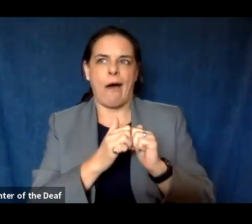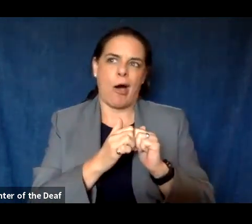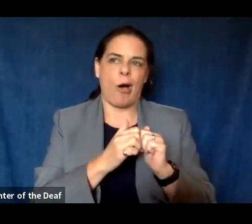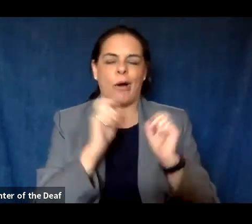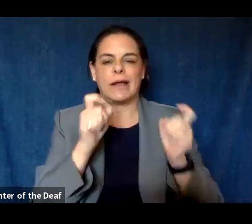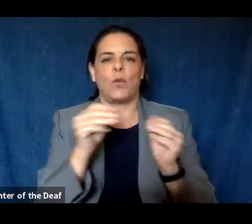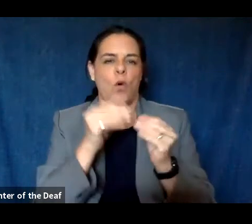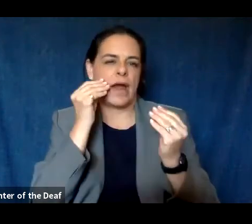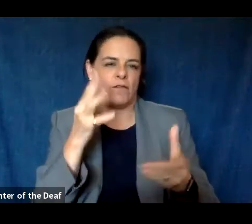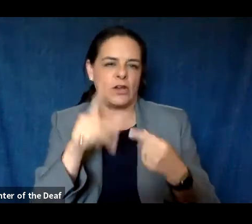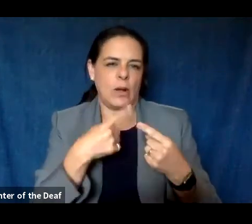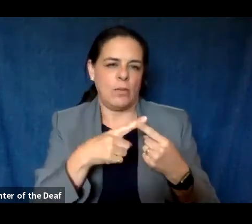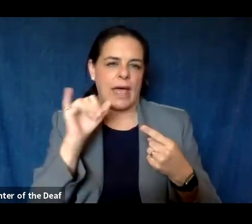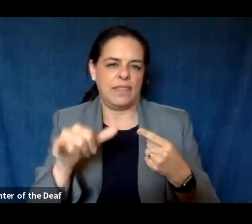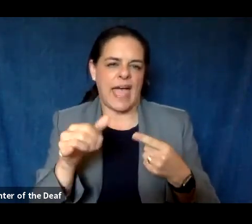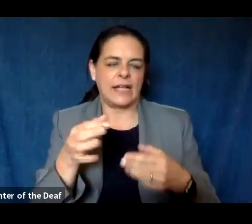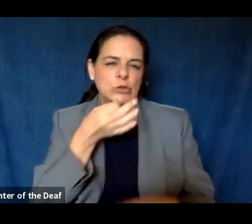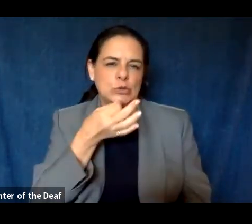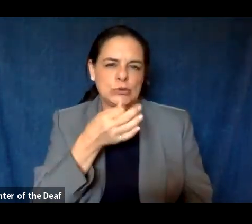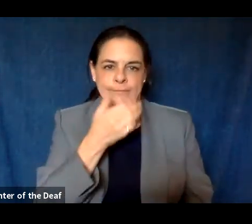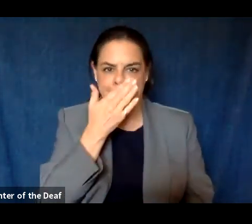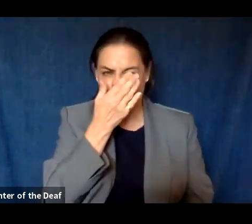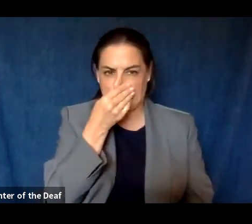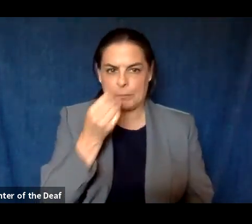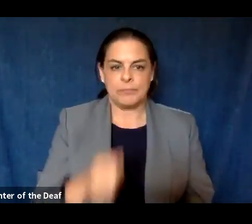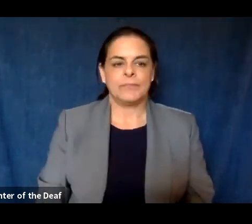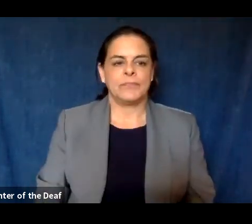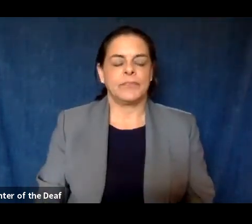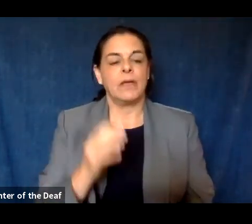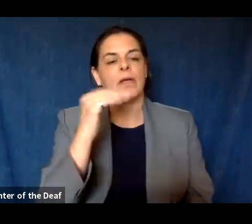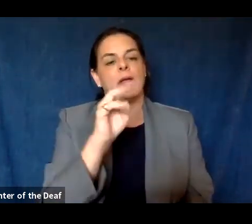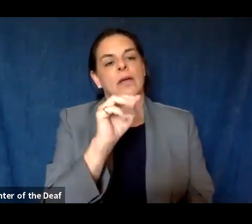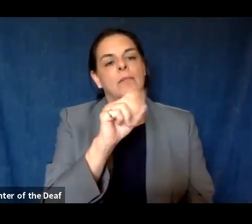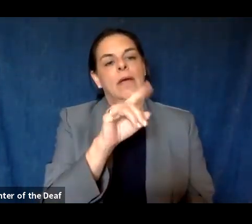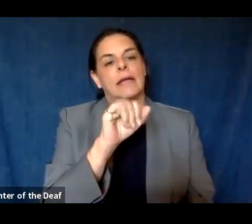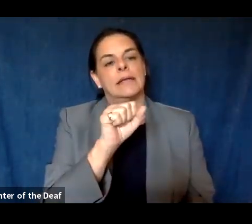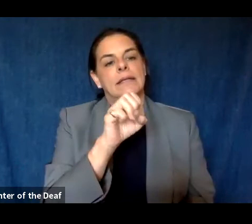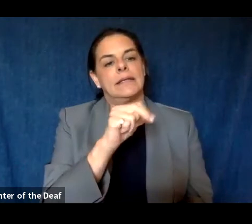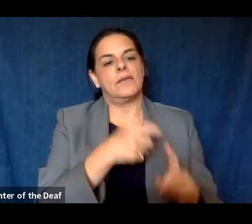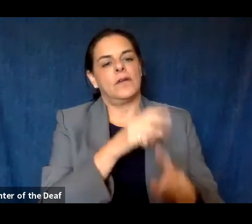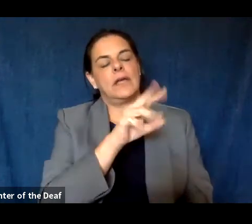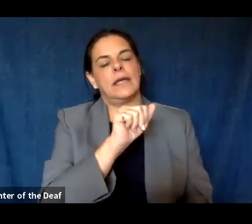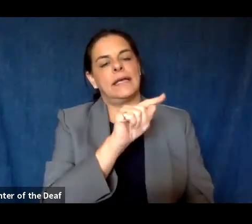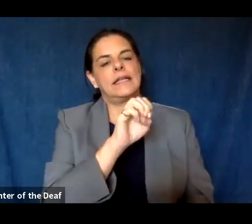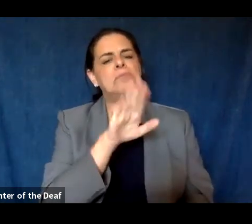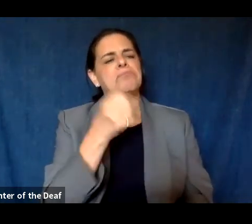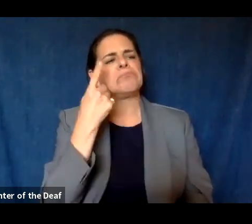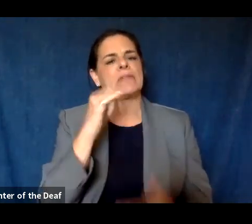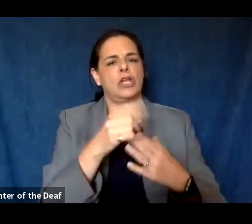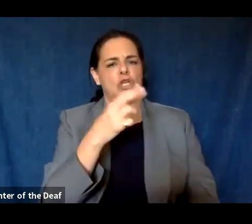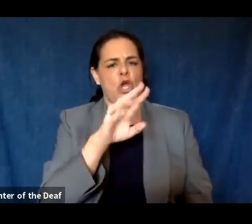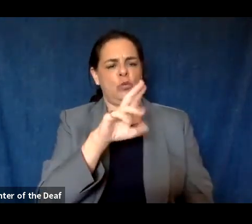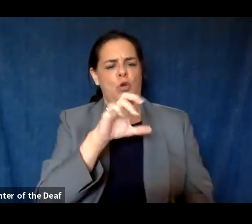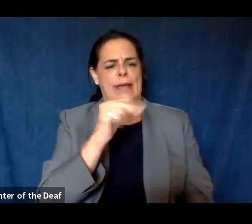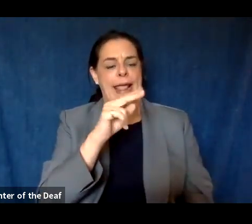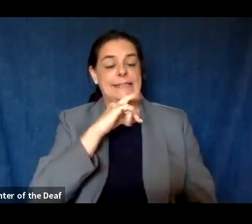more information about that in the near future. From Madison with WATE, it's been understood that Dr. Buchanan is the final word